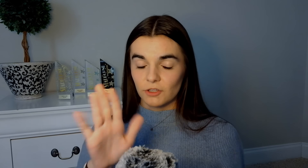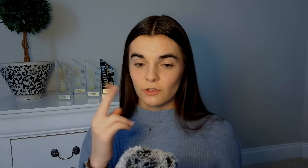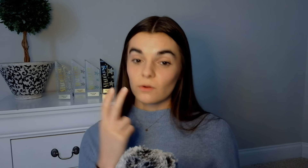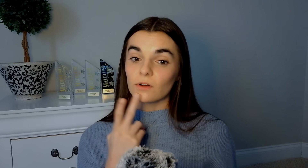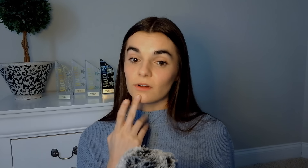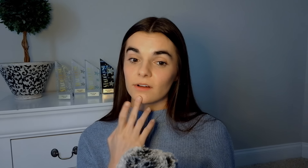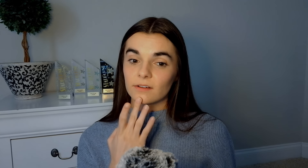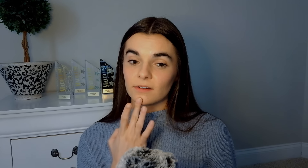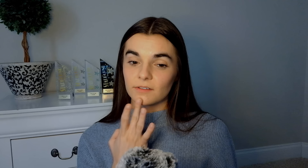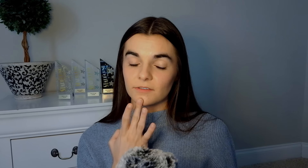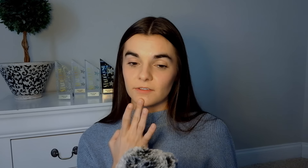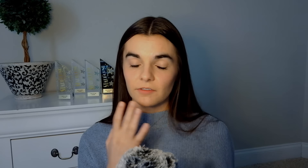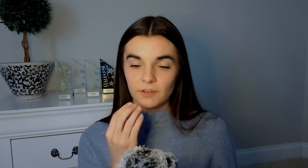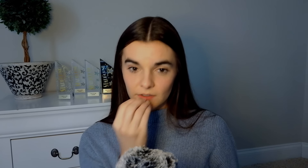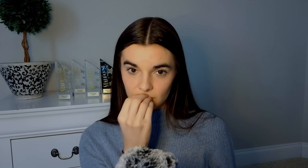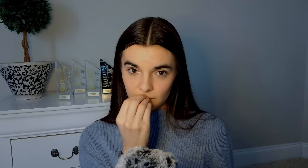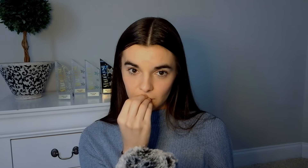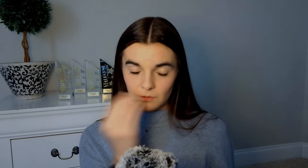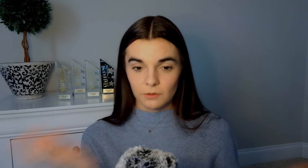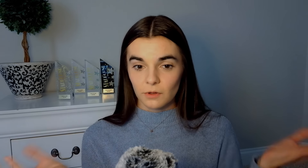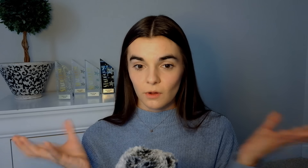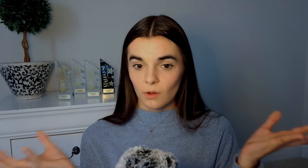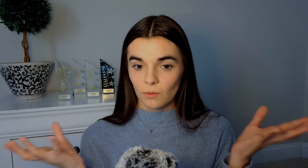Your favorite food. What?